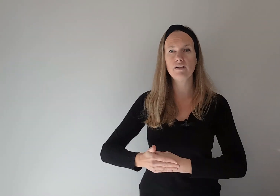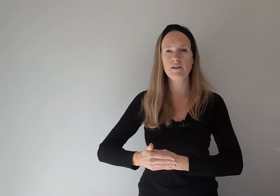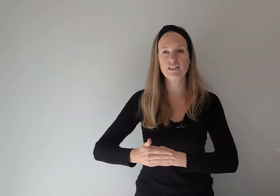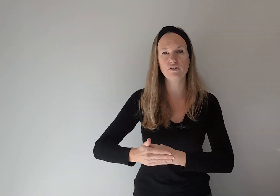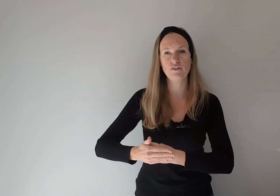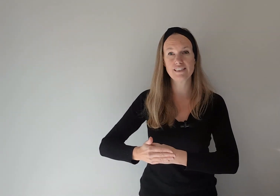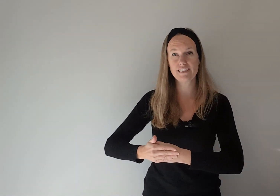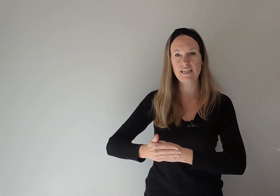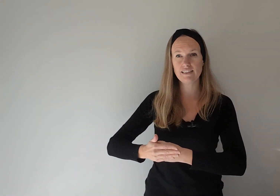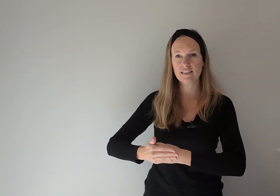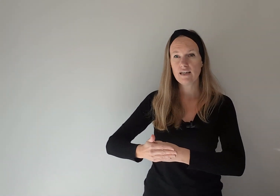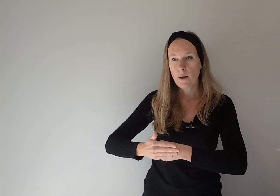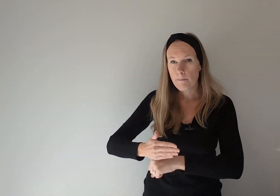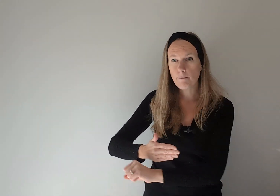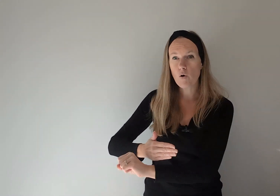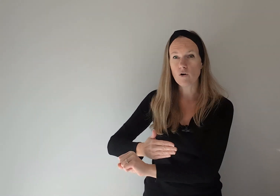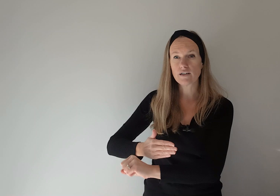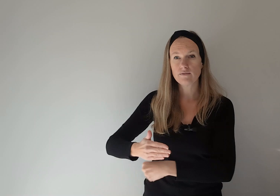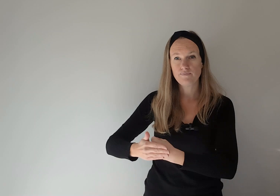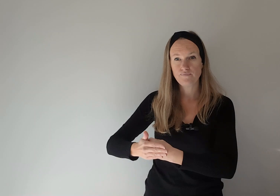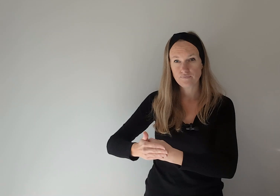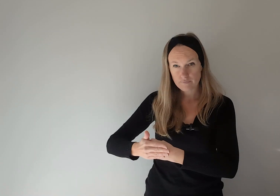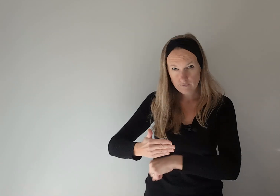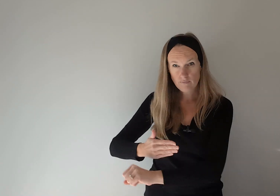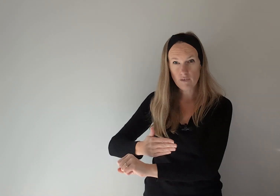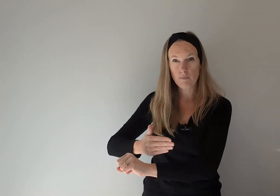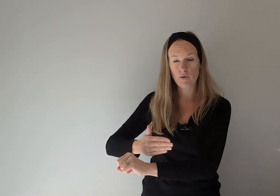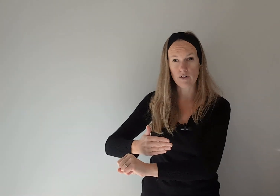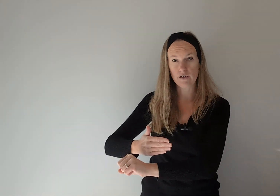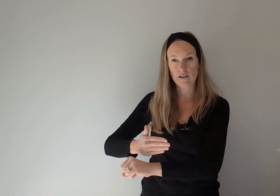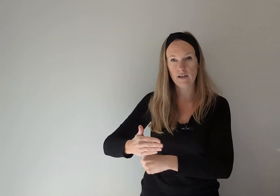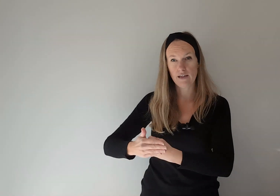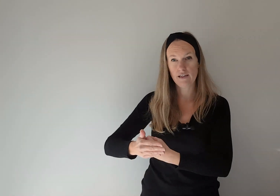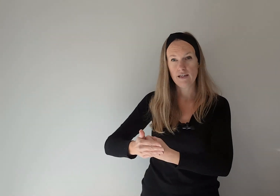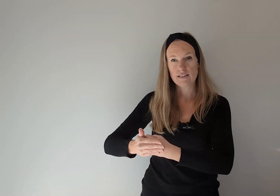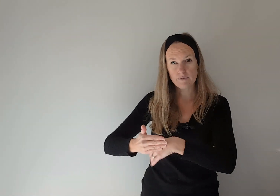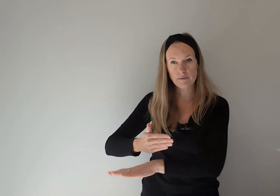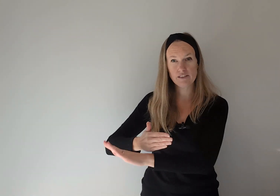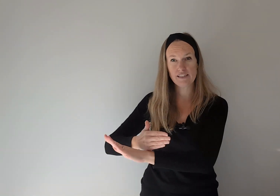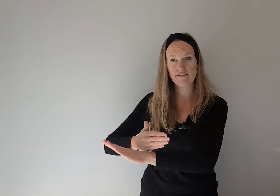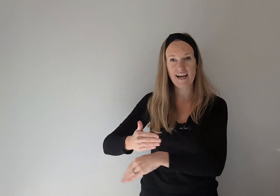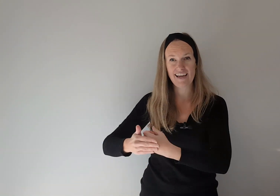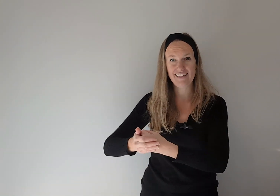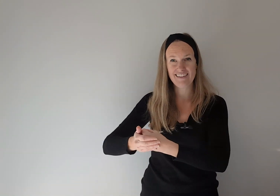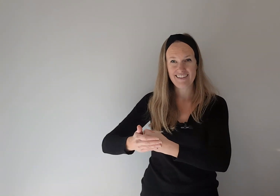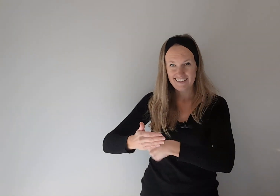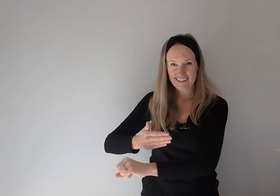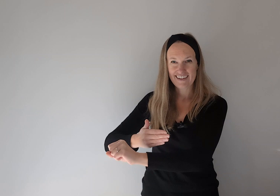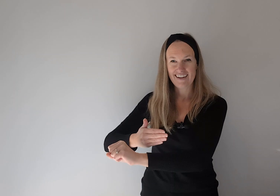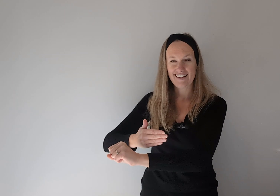little bit just so you can see it. Born, born, okay? Sometimes you'll see a flat head,